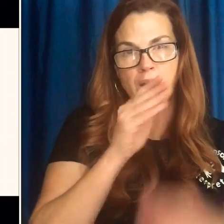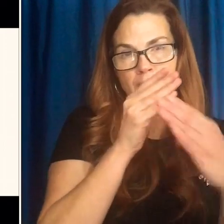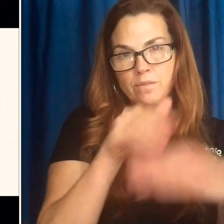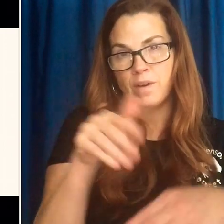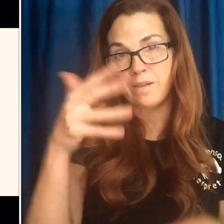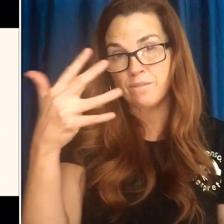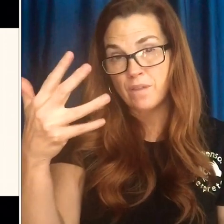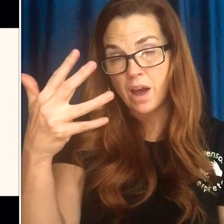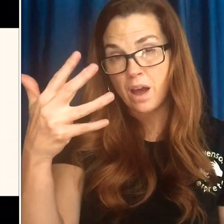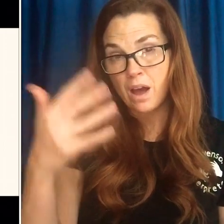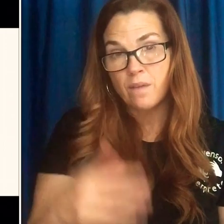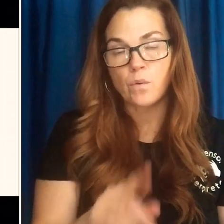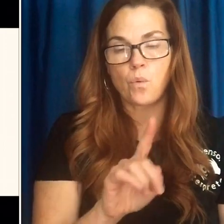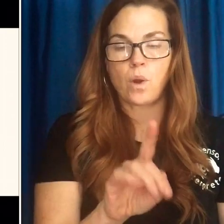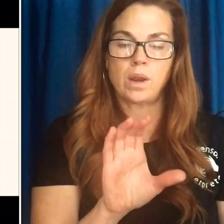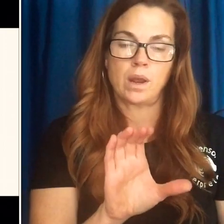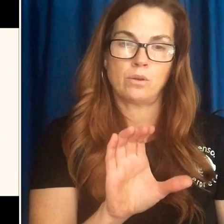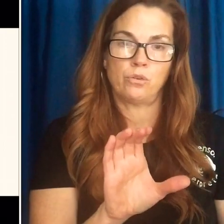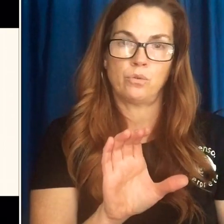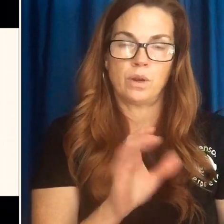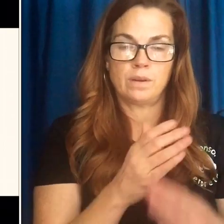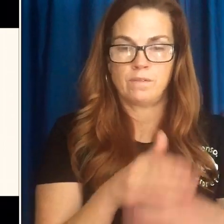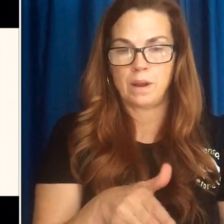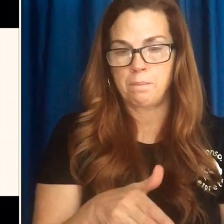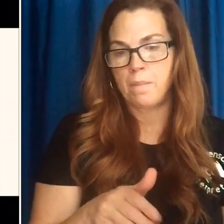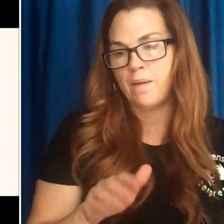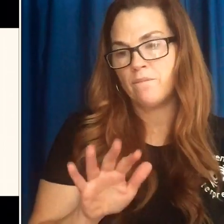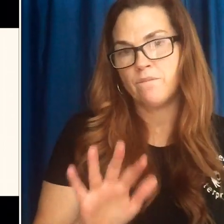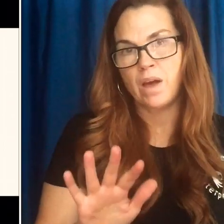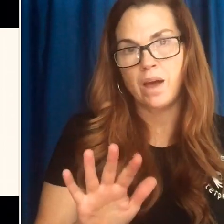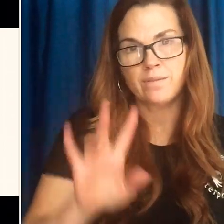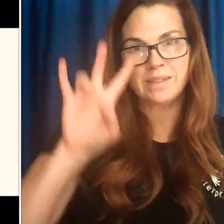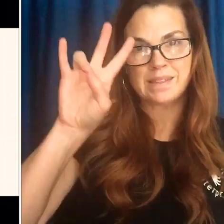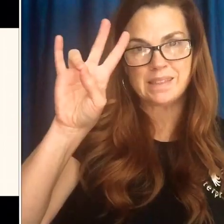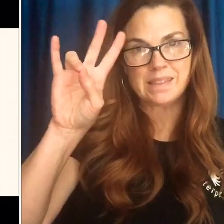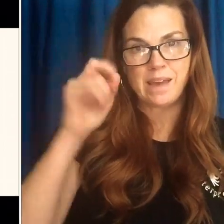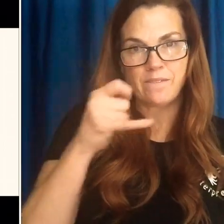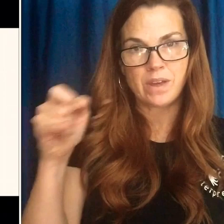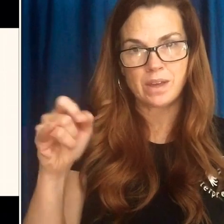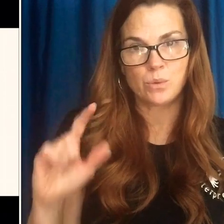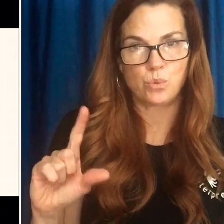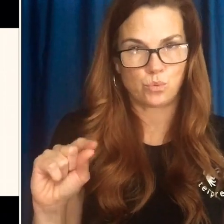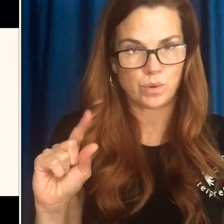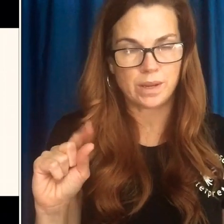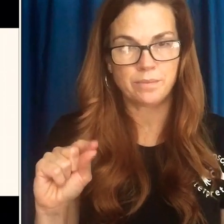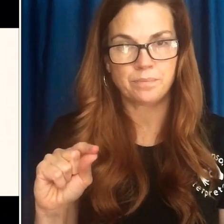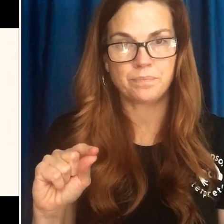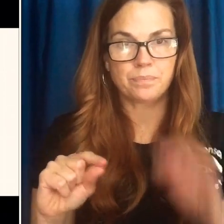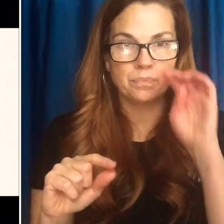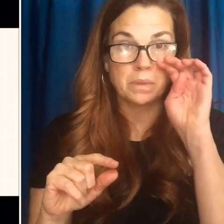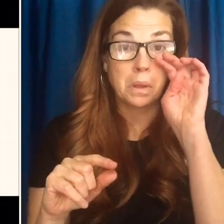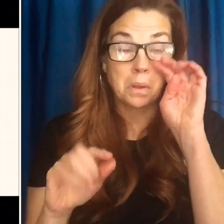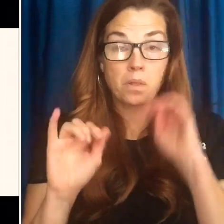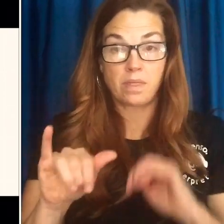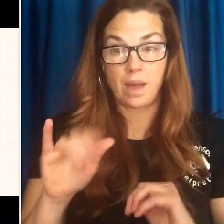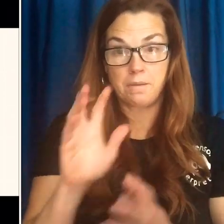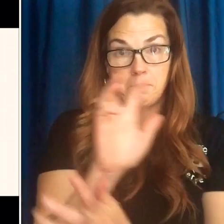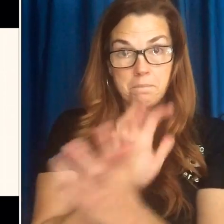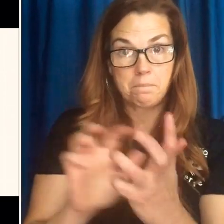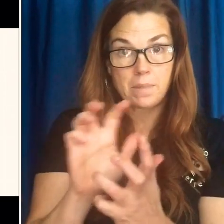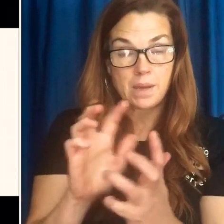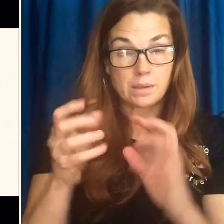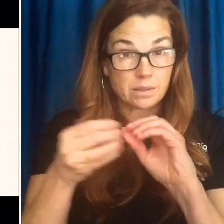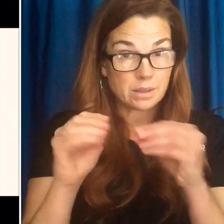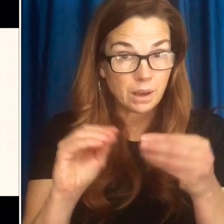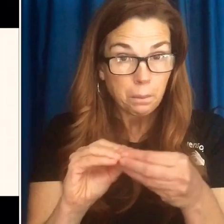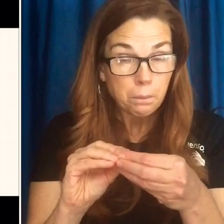and 100 divided by 5 is 20. So the mixed number equivalent to the